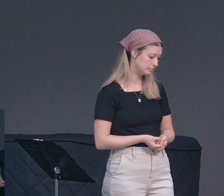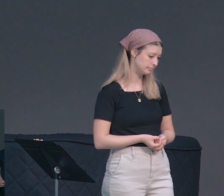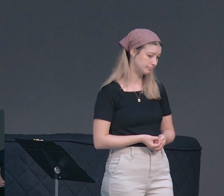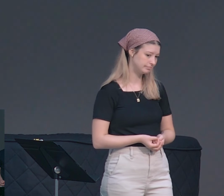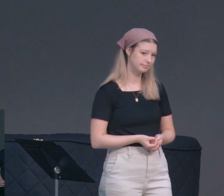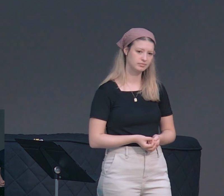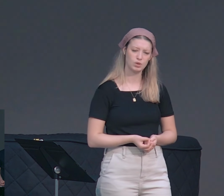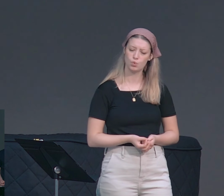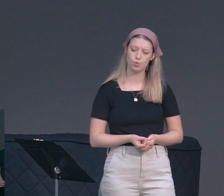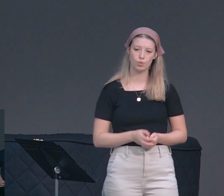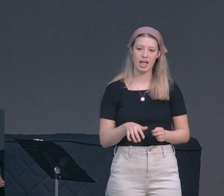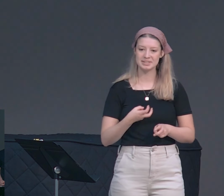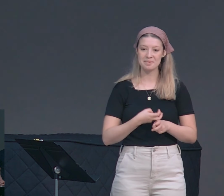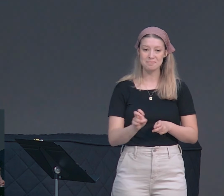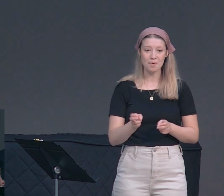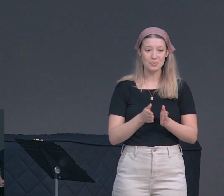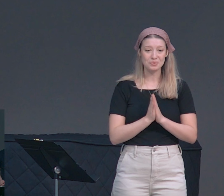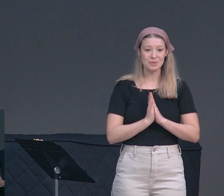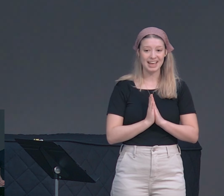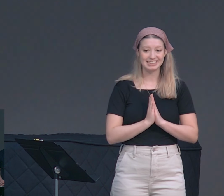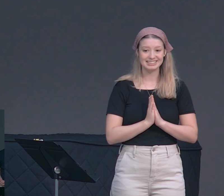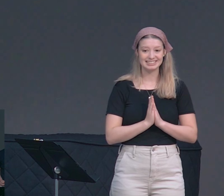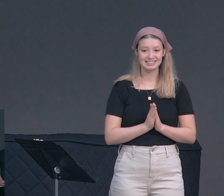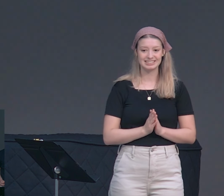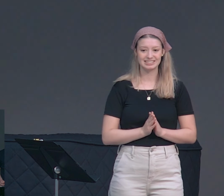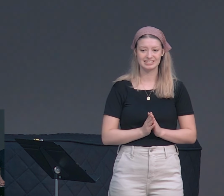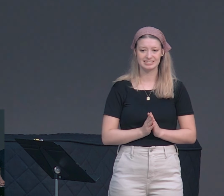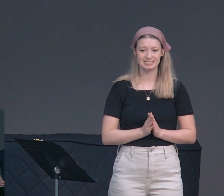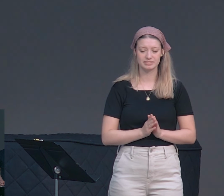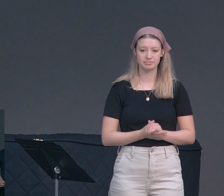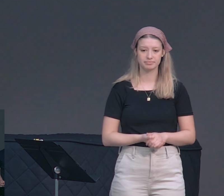What a bold request. Of all the